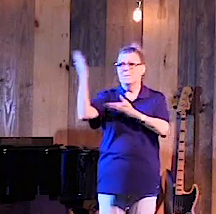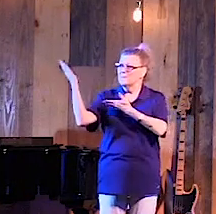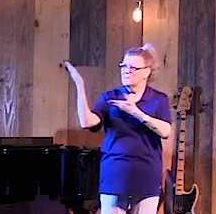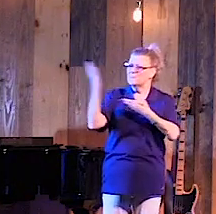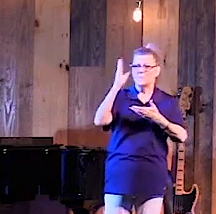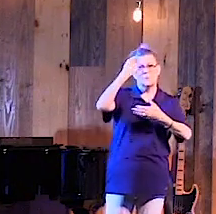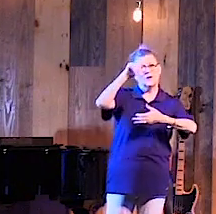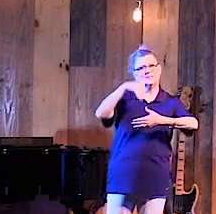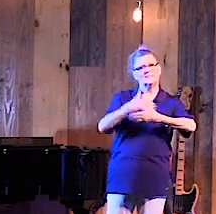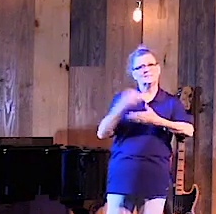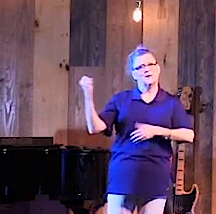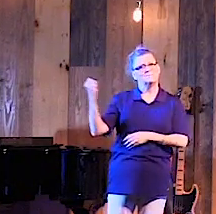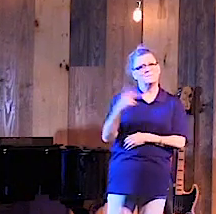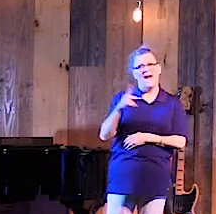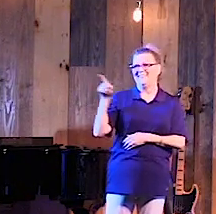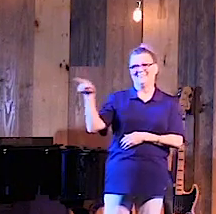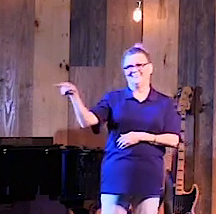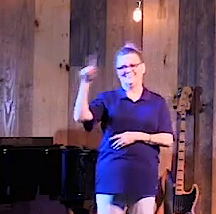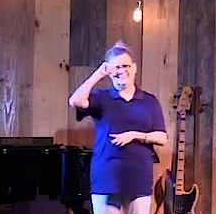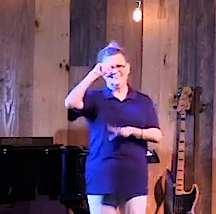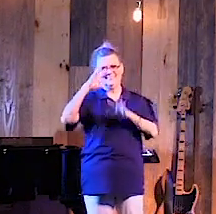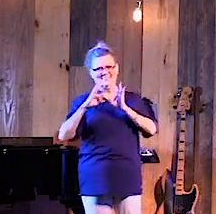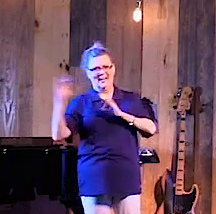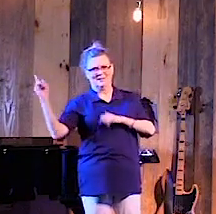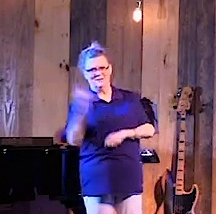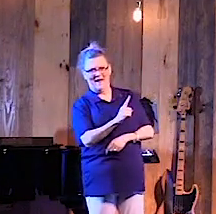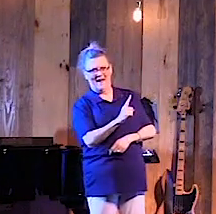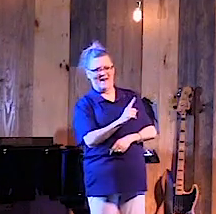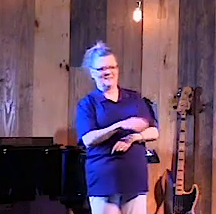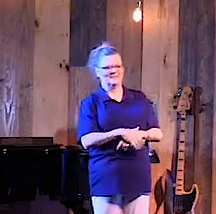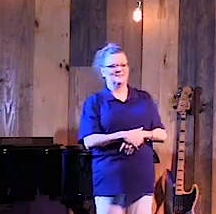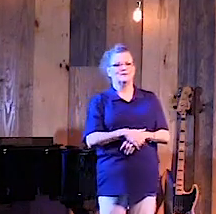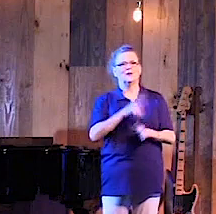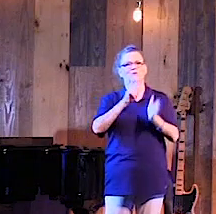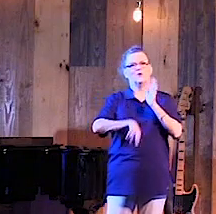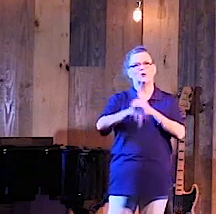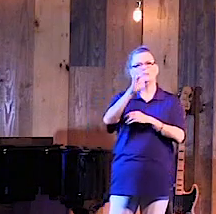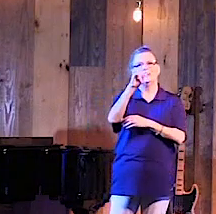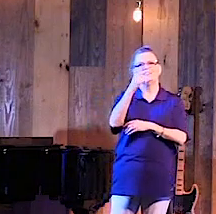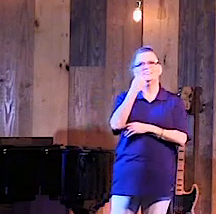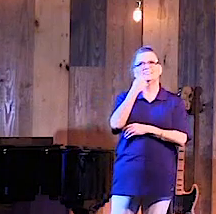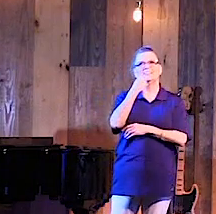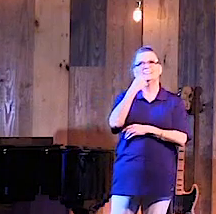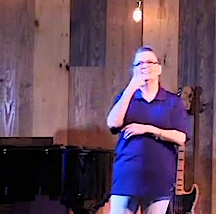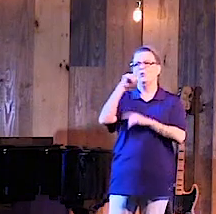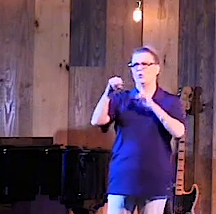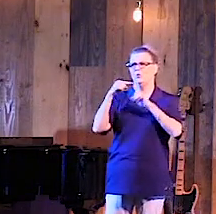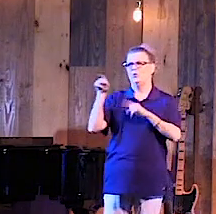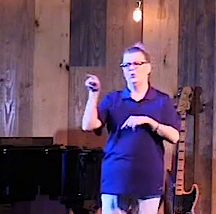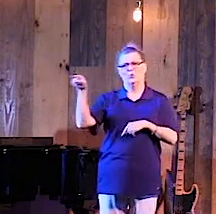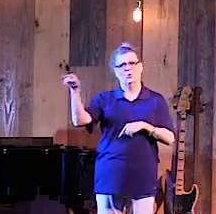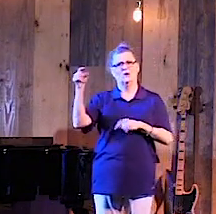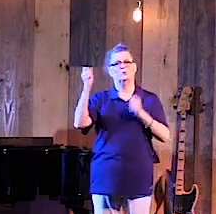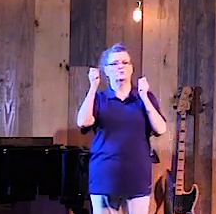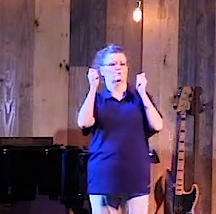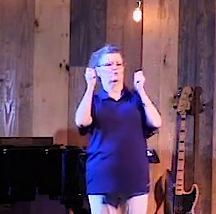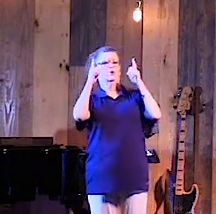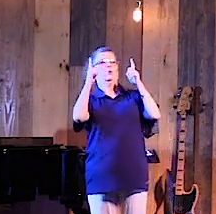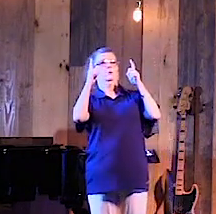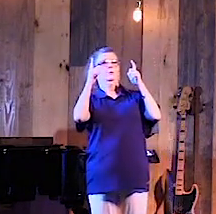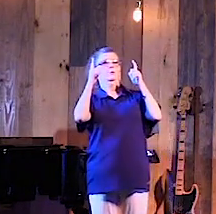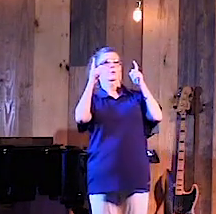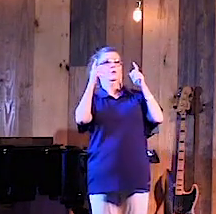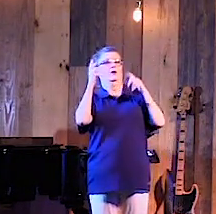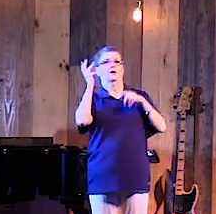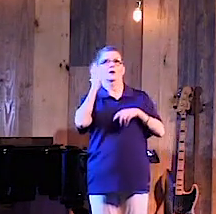son deciding to come back. Because in verse 17, it says, when he came to his senses, right? Verse 18, "Well, I'll get